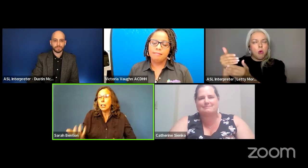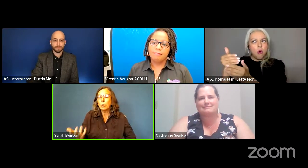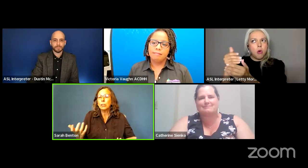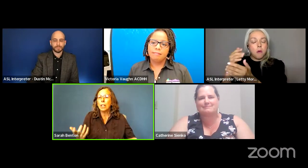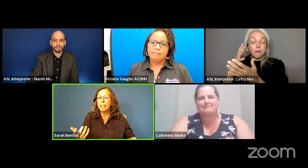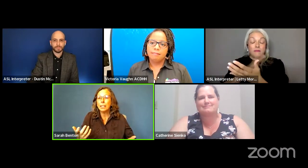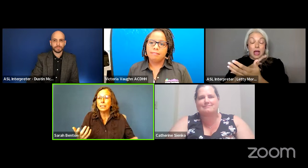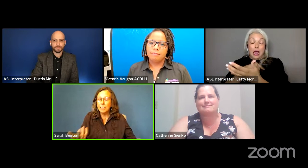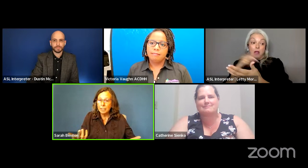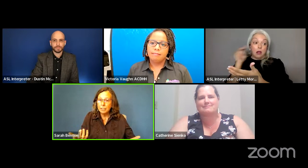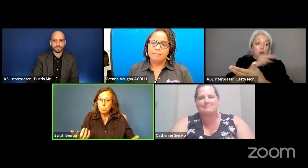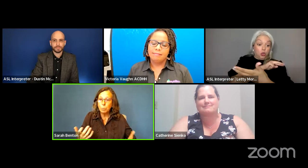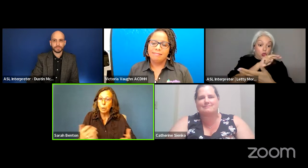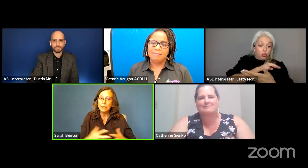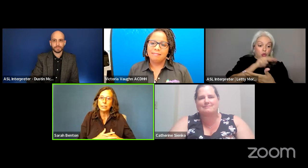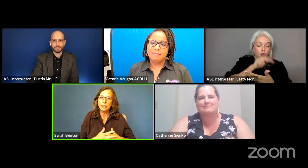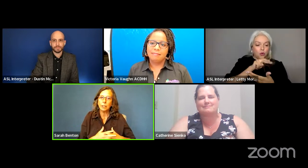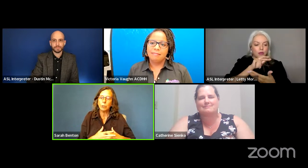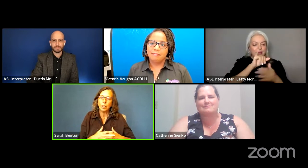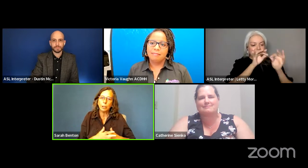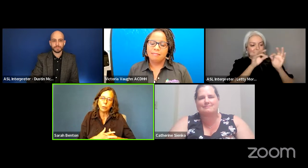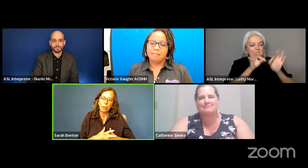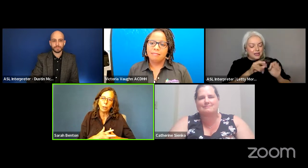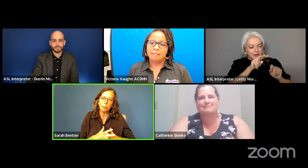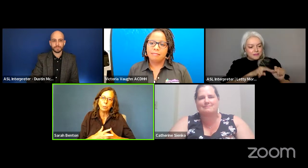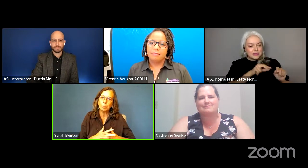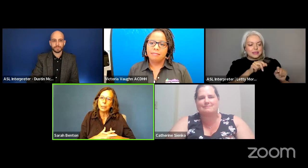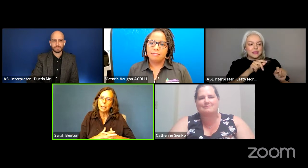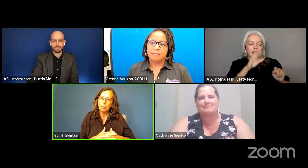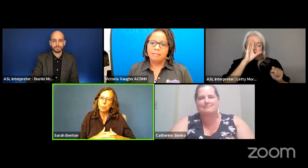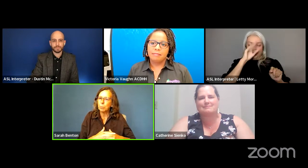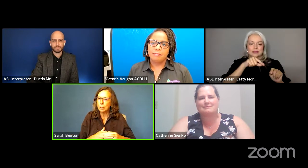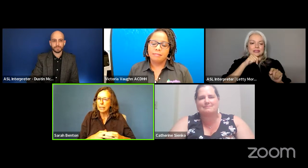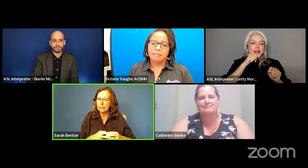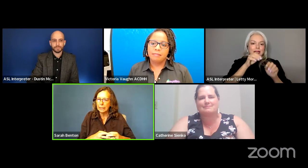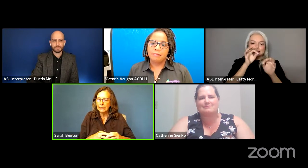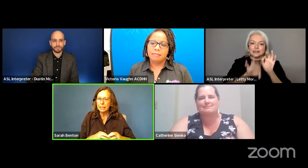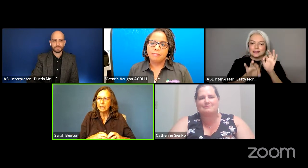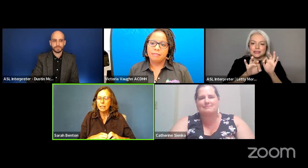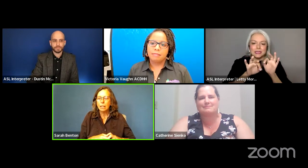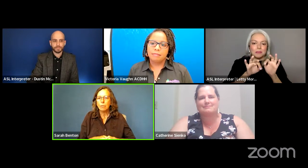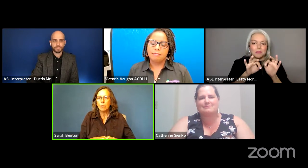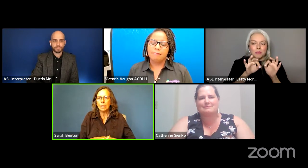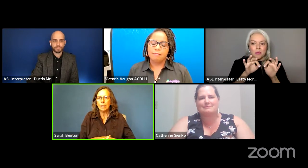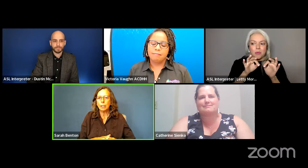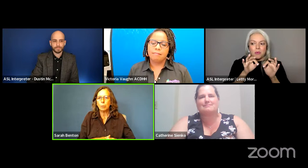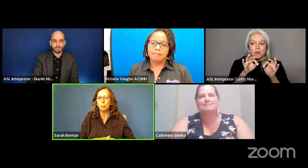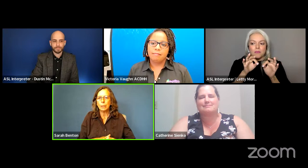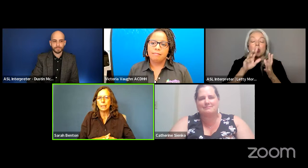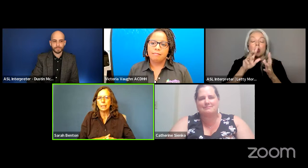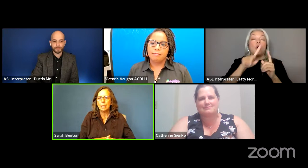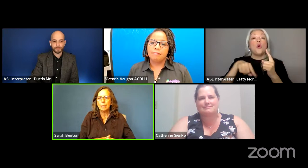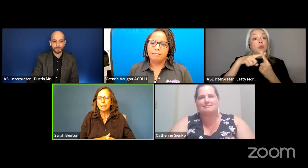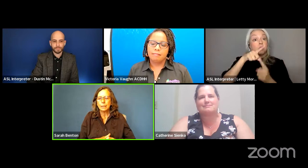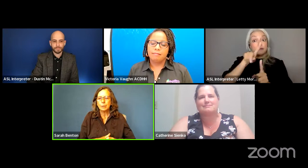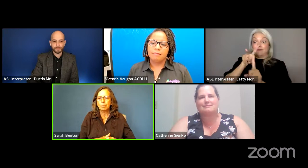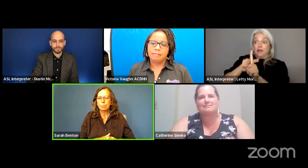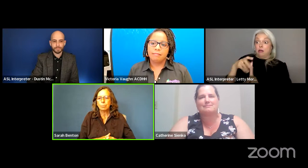that, I know it's not a simple process. I don't think it's a something that people take lightly, filing a